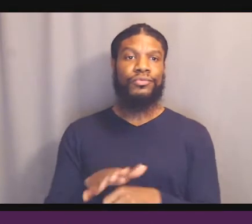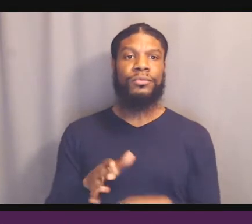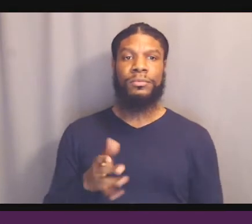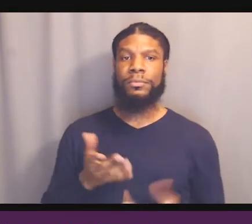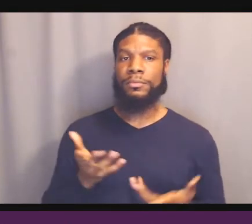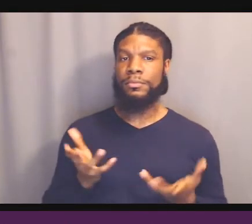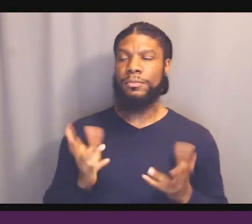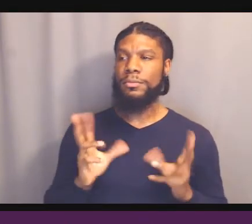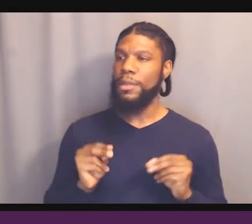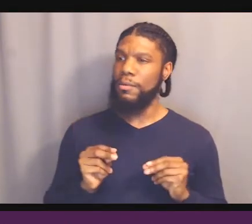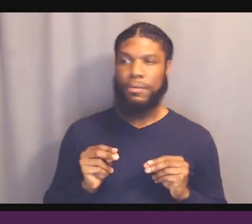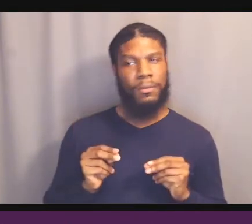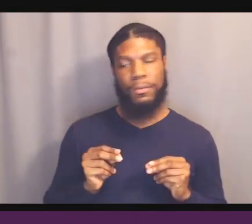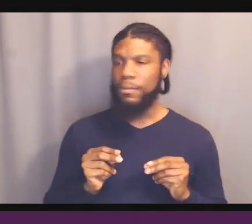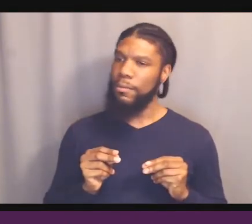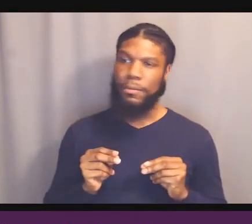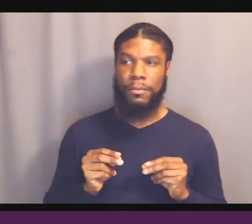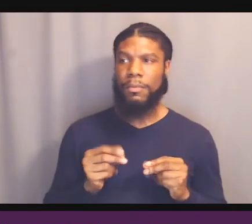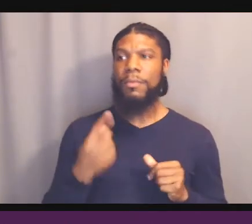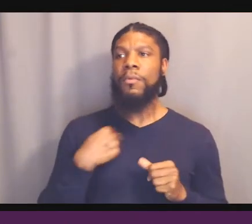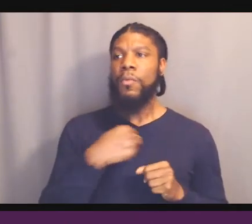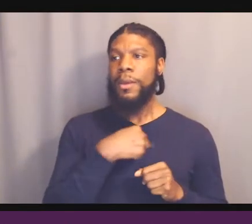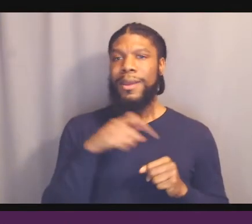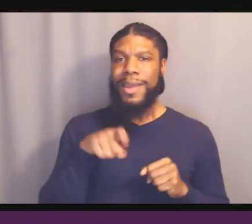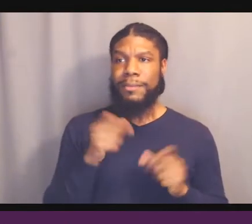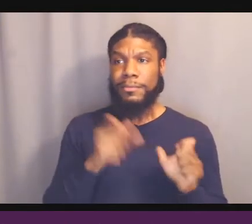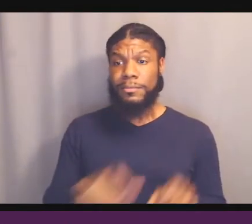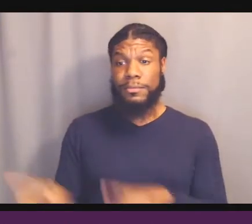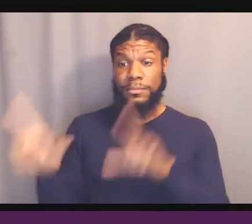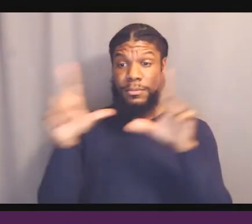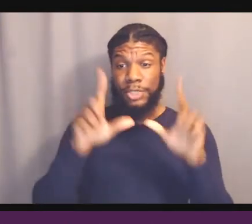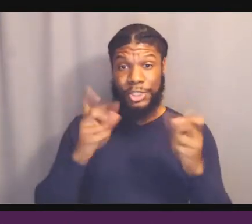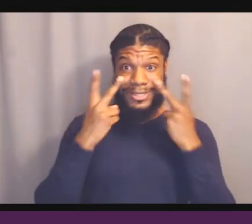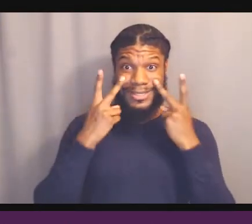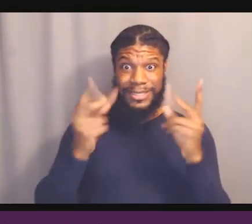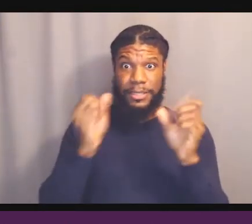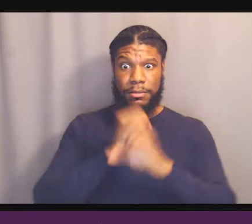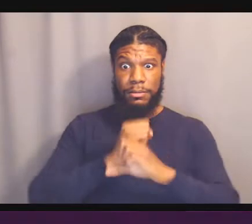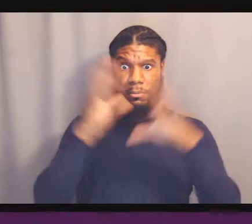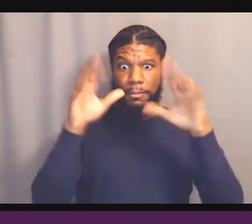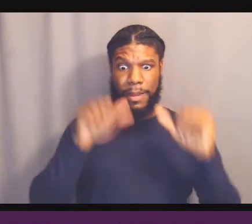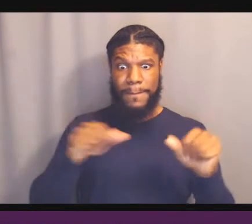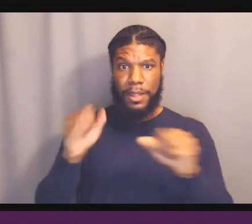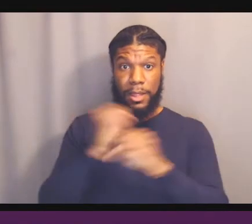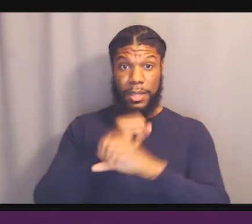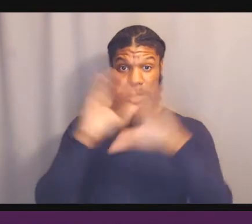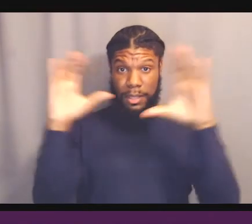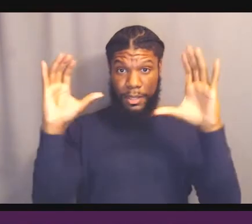to see possibility. Here's number three.